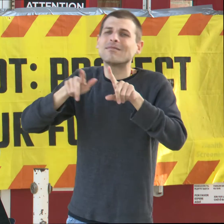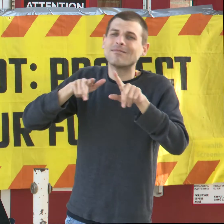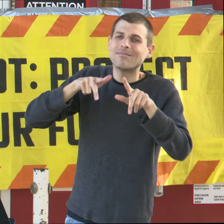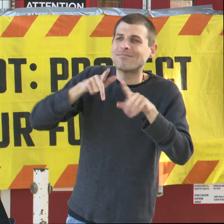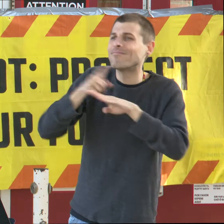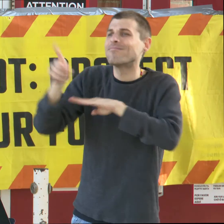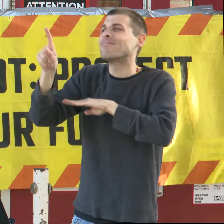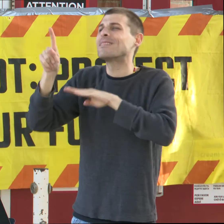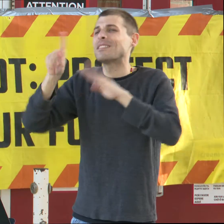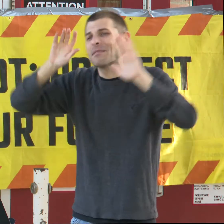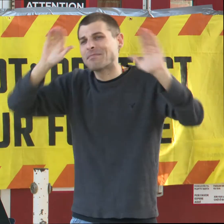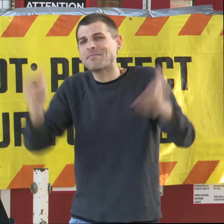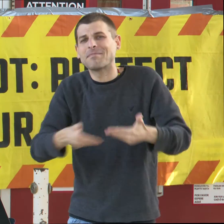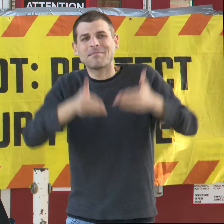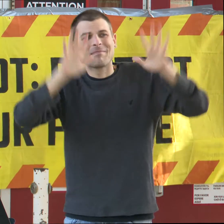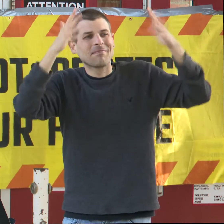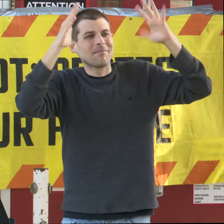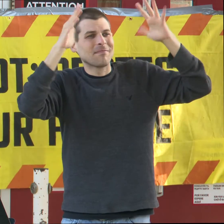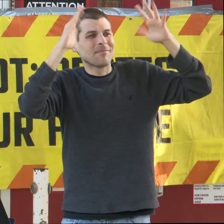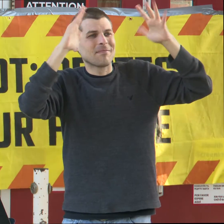Scrutchions.